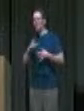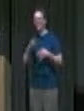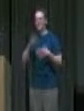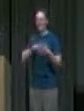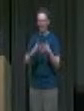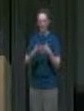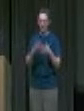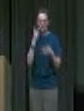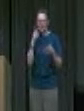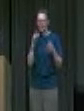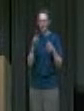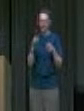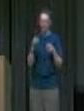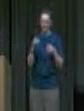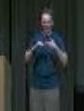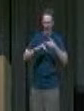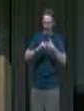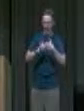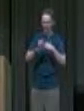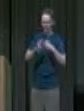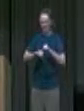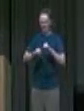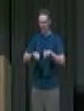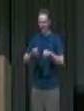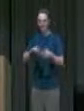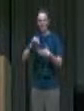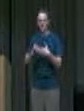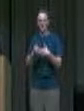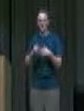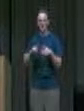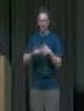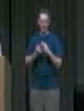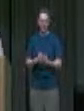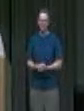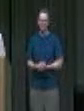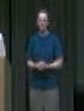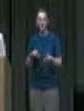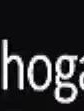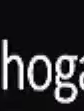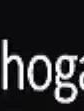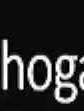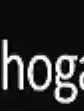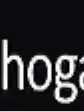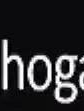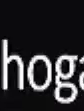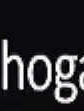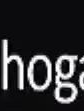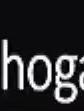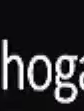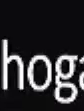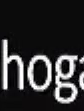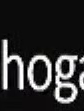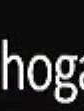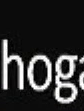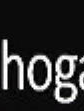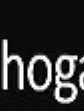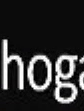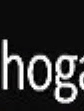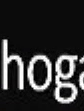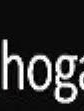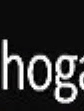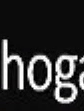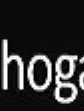have this project implementation begin. So as folks are probably aware, the figure on the right is showing